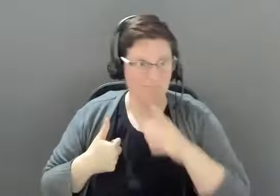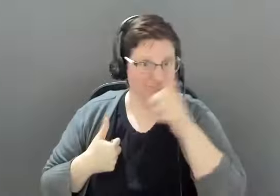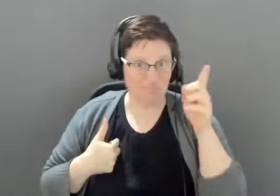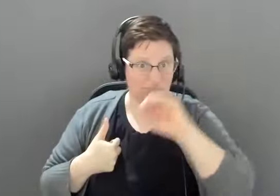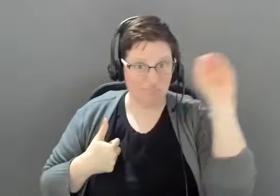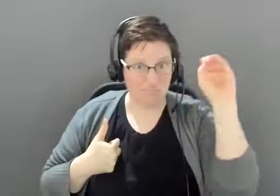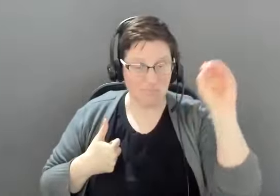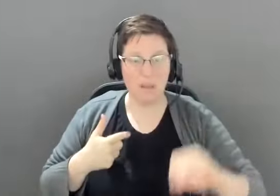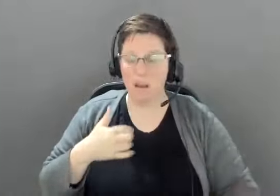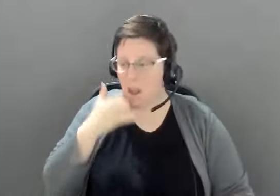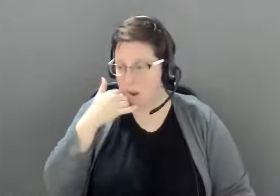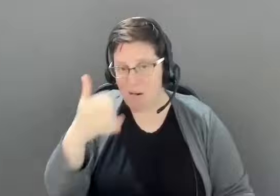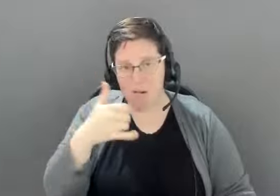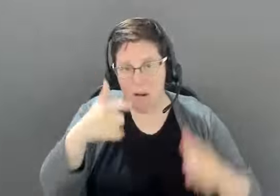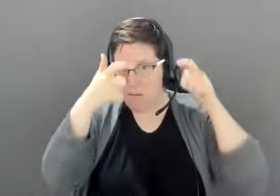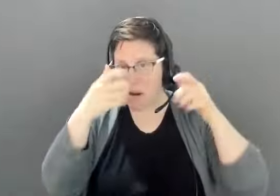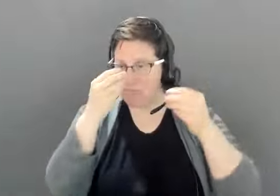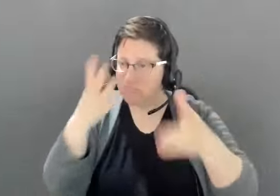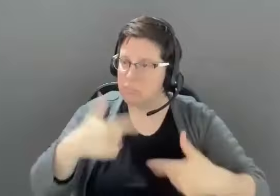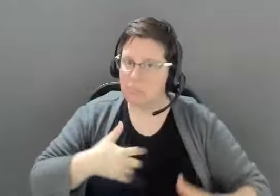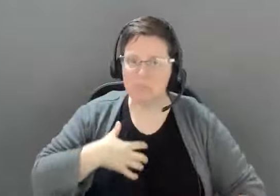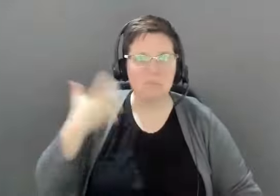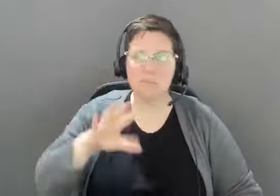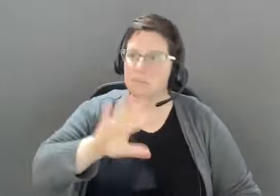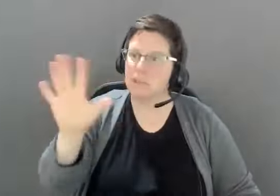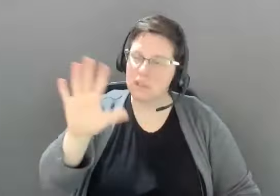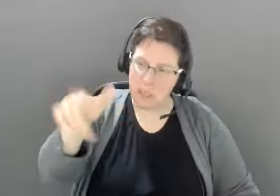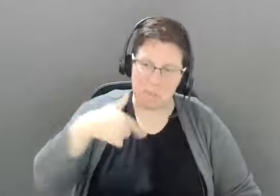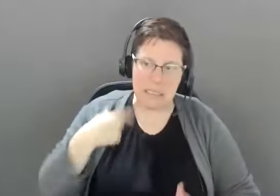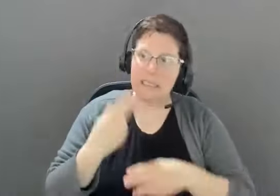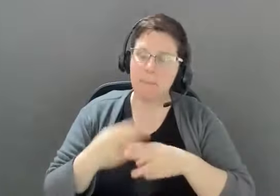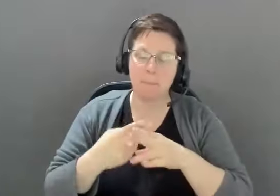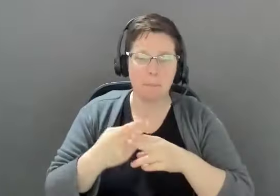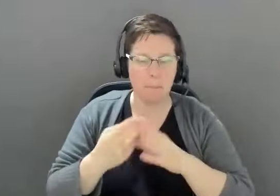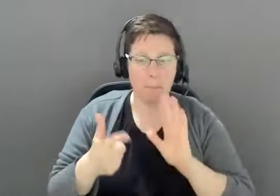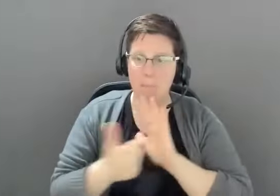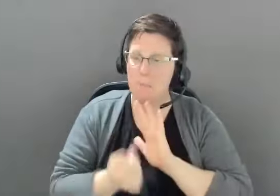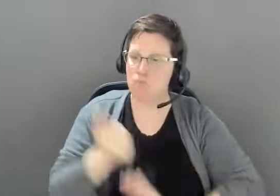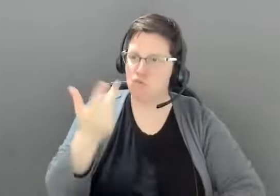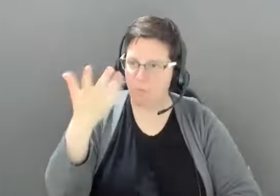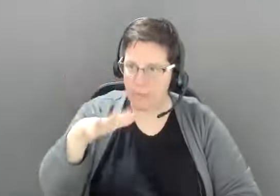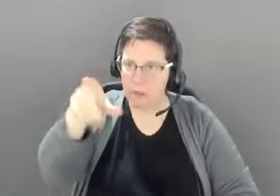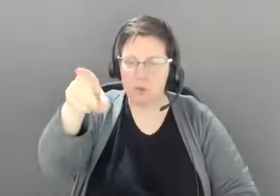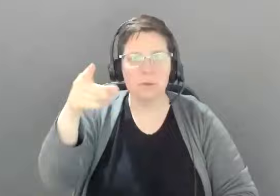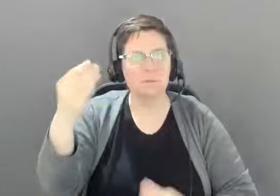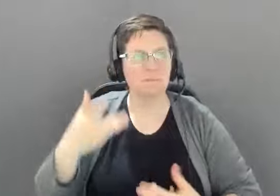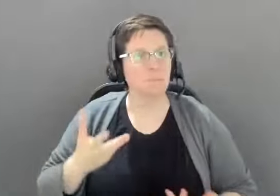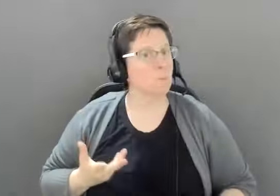and disclosed my anger and demanded it to be removed immediately. However, I was told that there was a